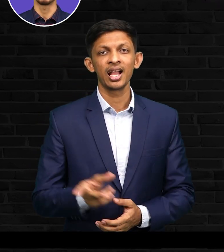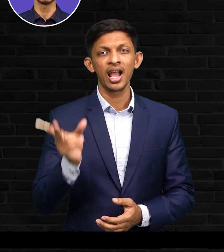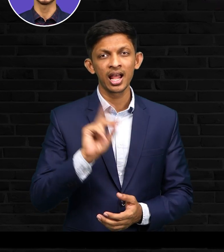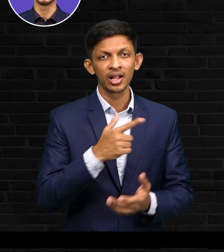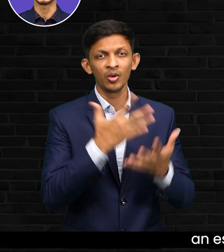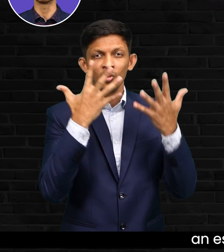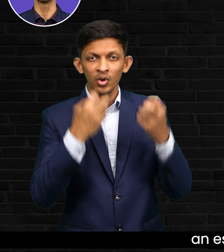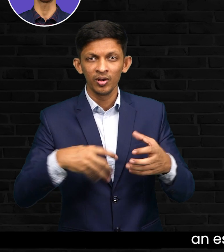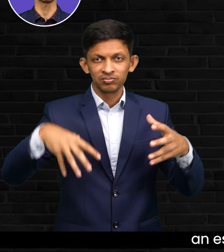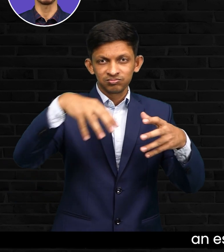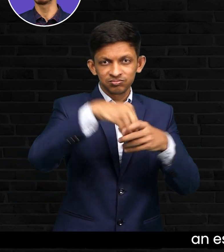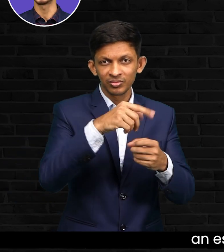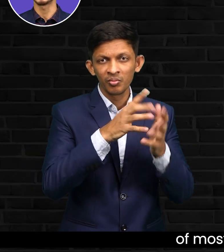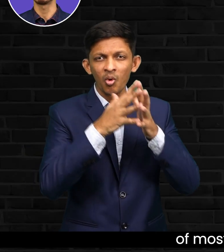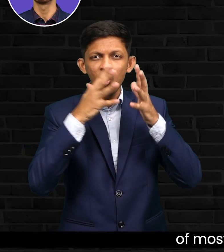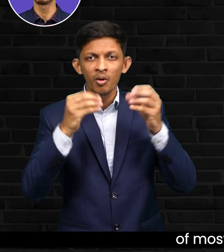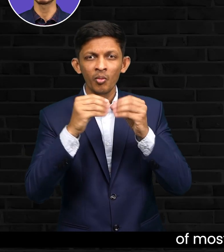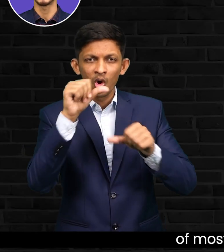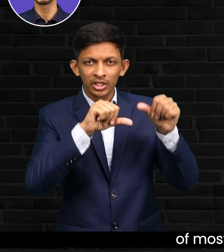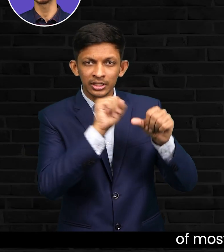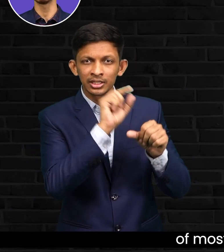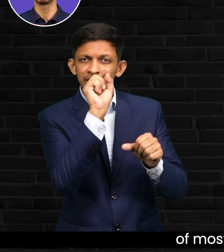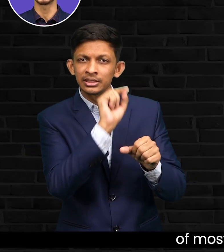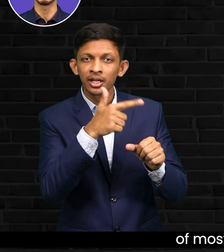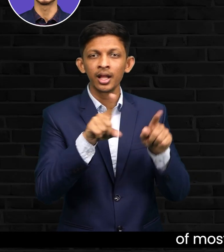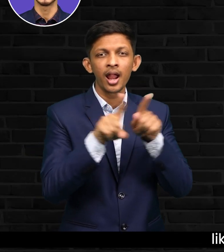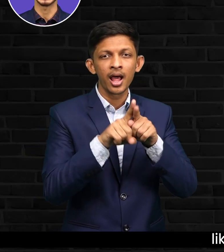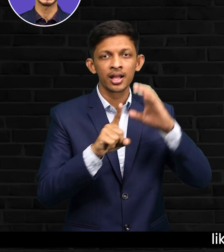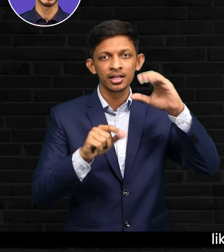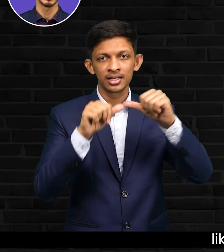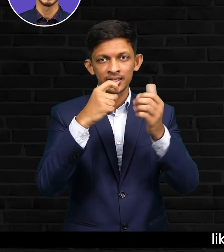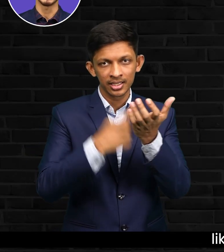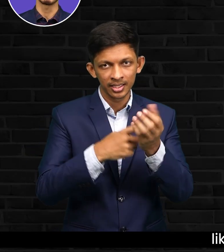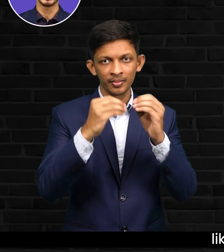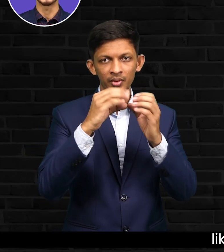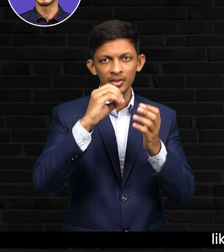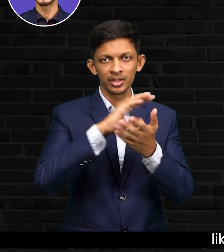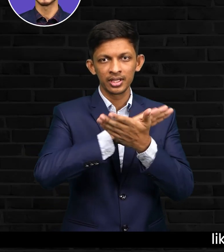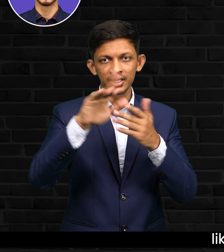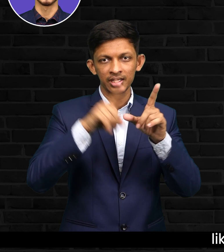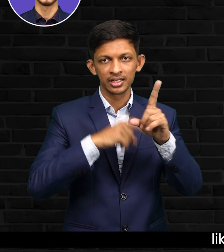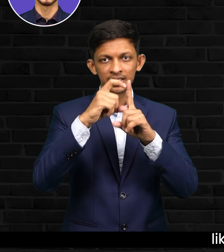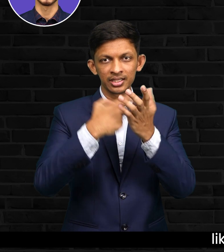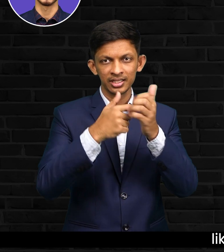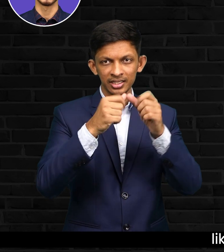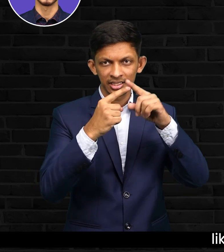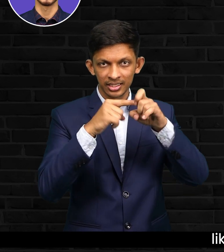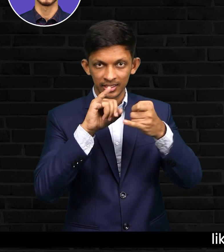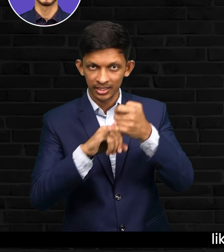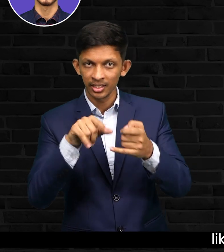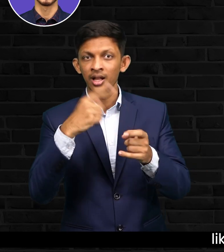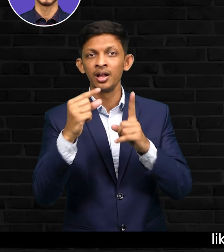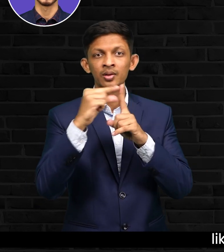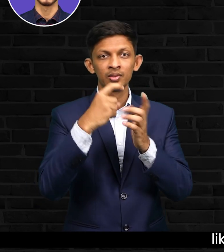It is also an essential component of most biological molecules like carbohydrates,